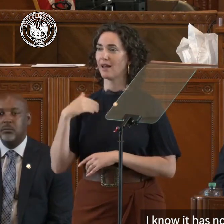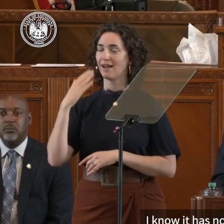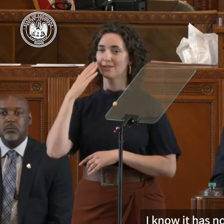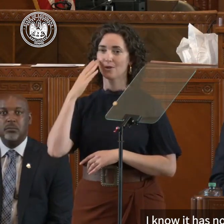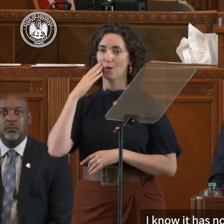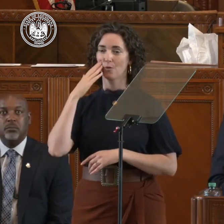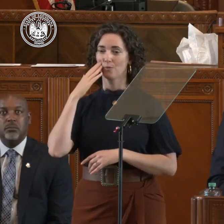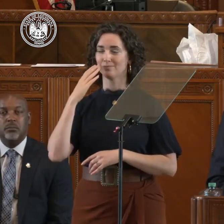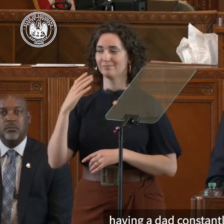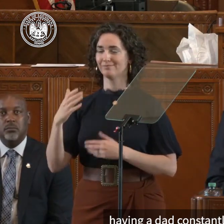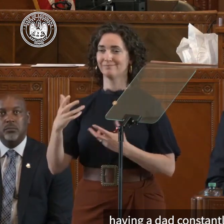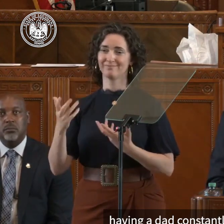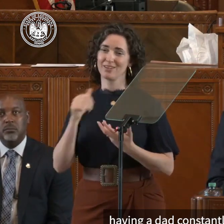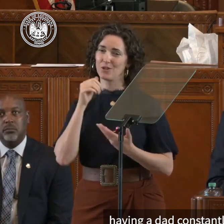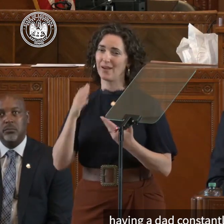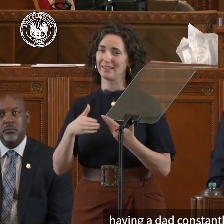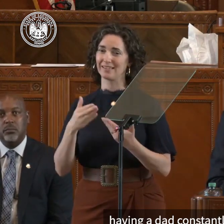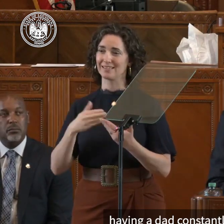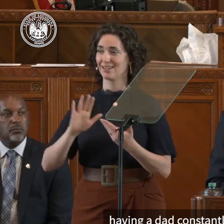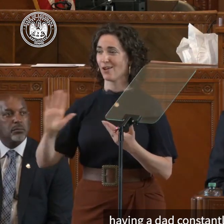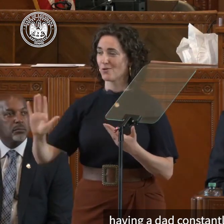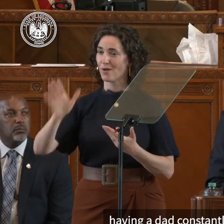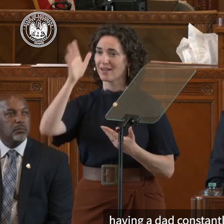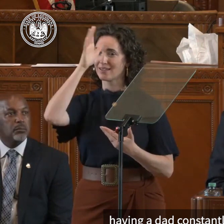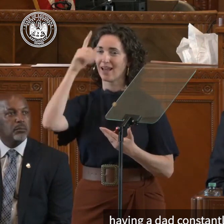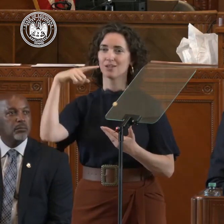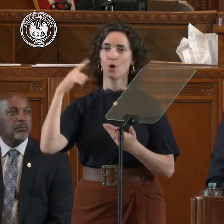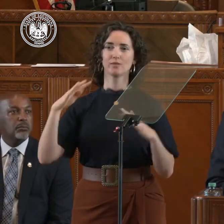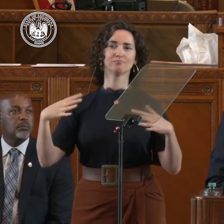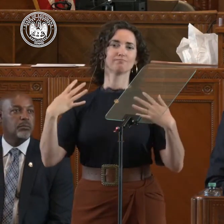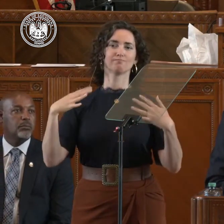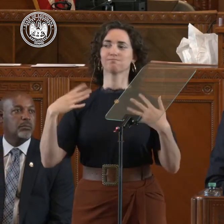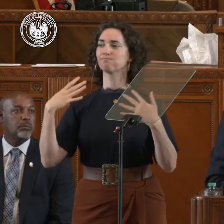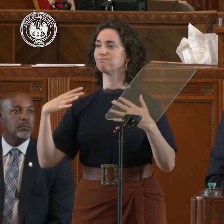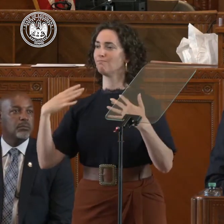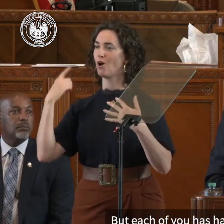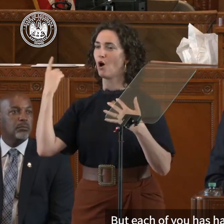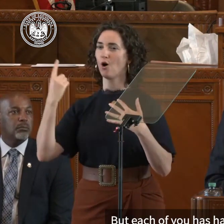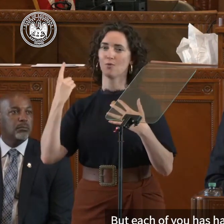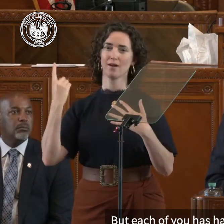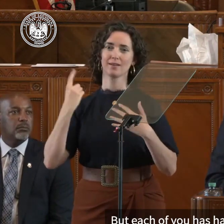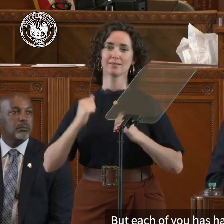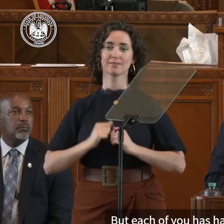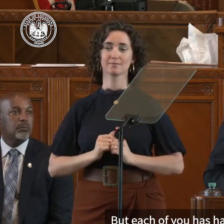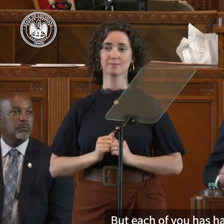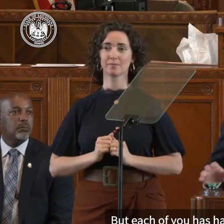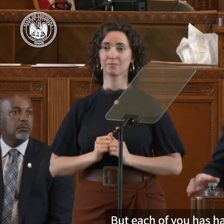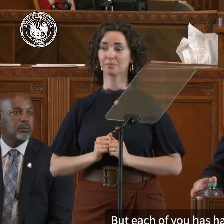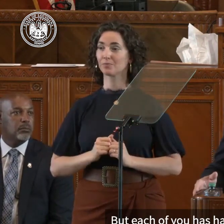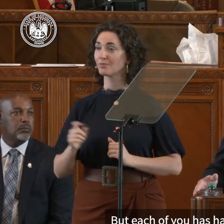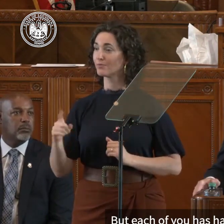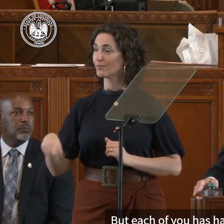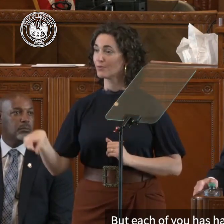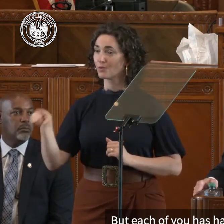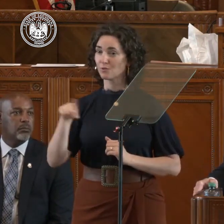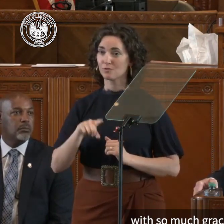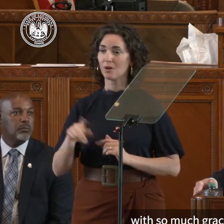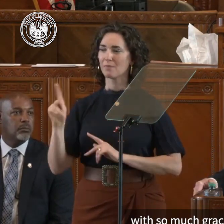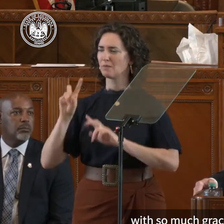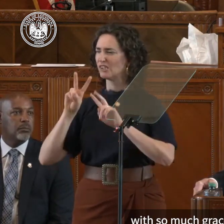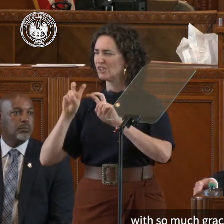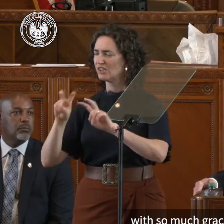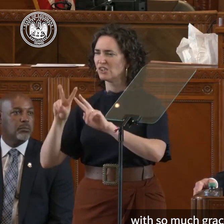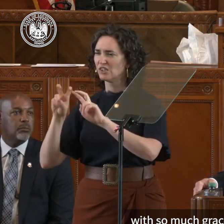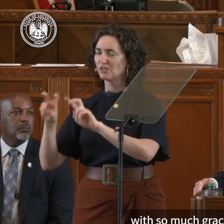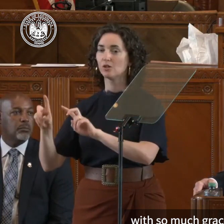not been easy having a dad constantly in the public eye. But each of you has handled the scrutiny